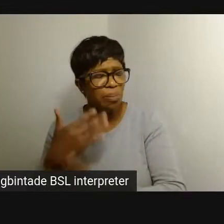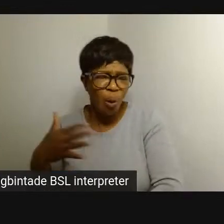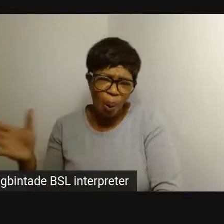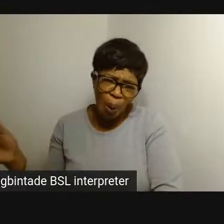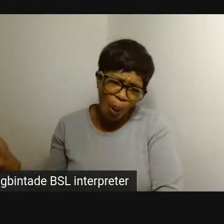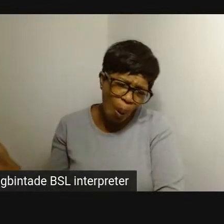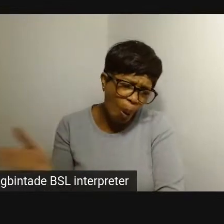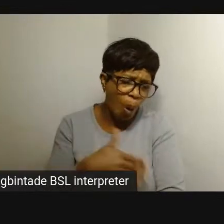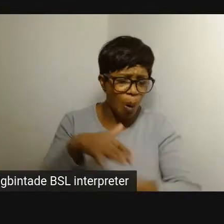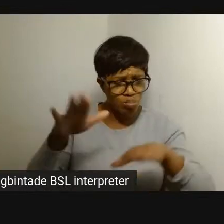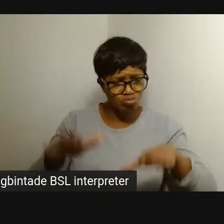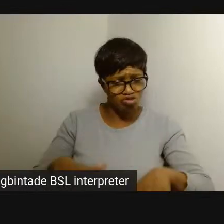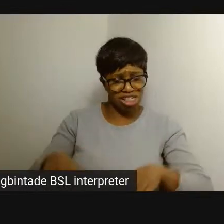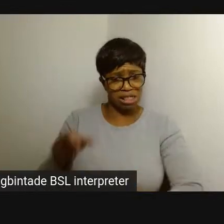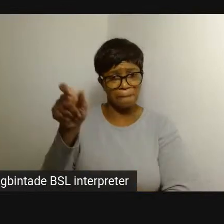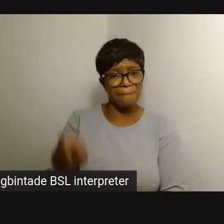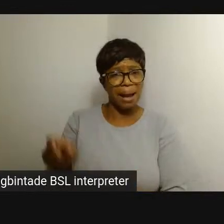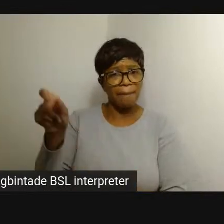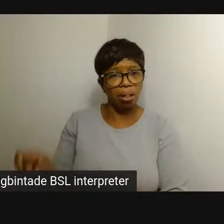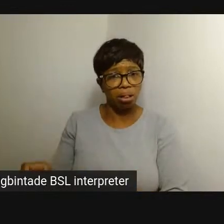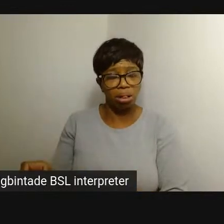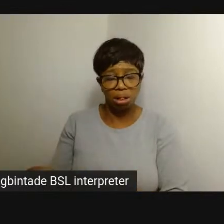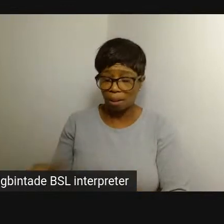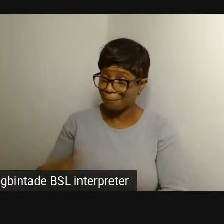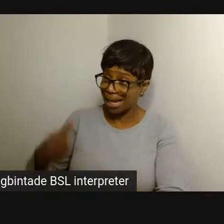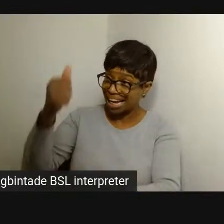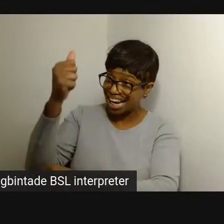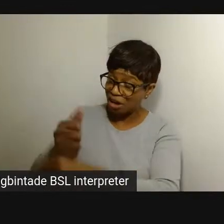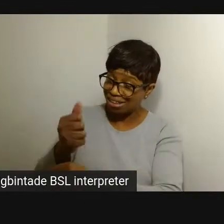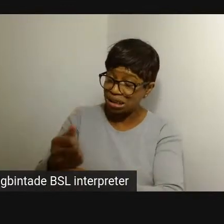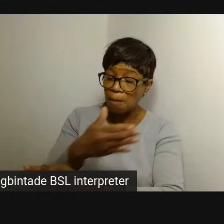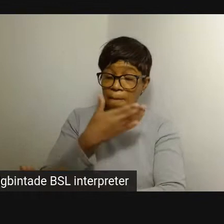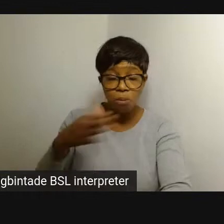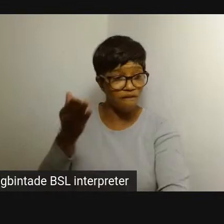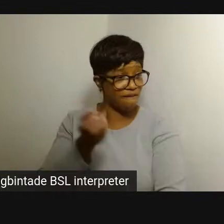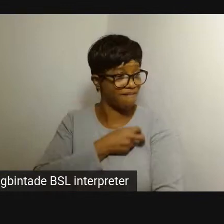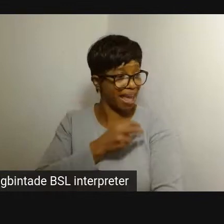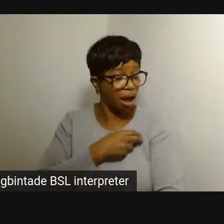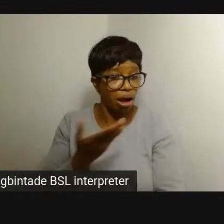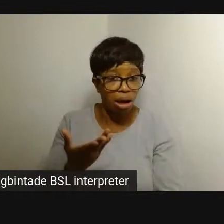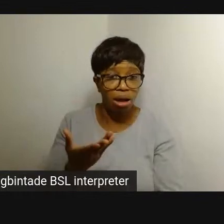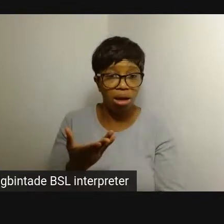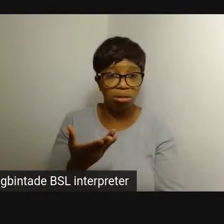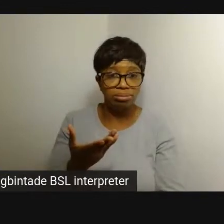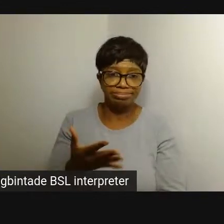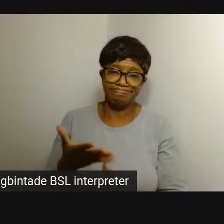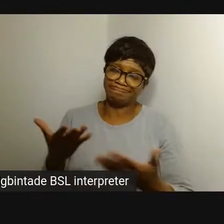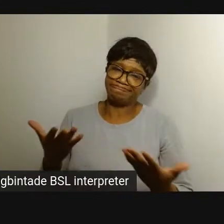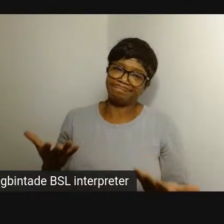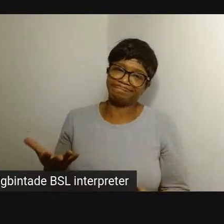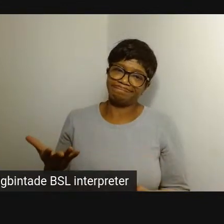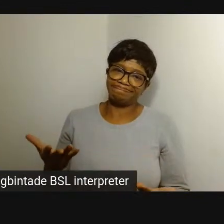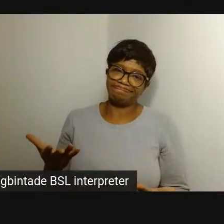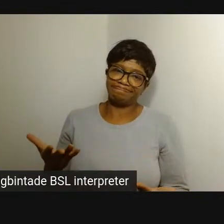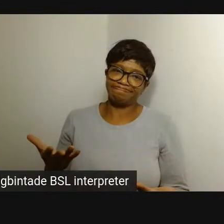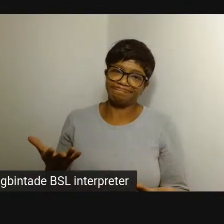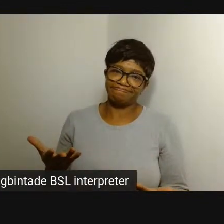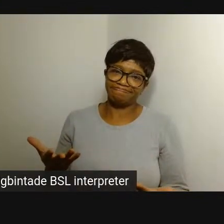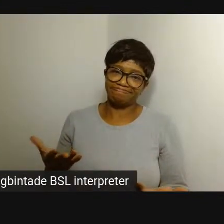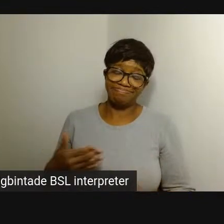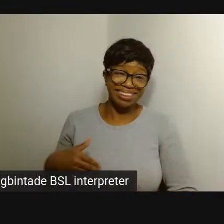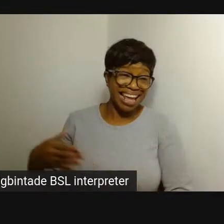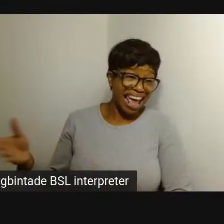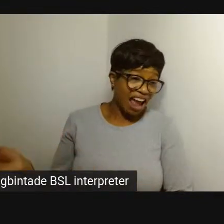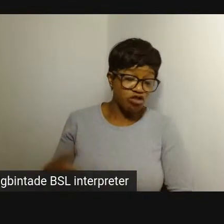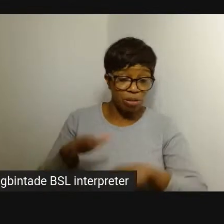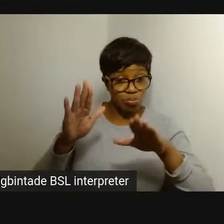British person are guaranteed without fear or favor. However, it is not every British